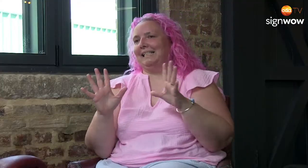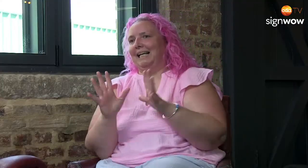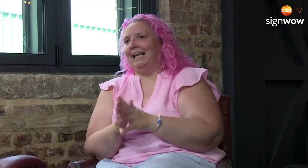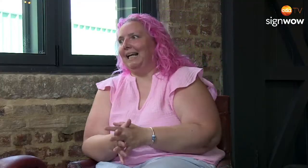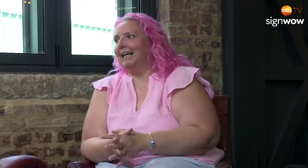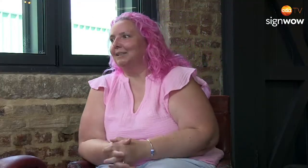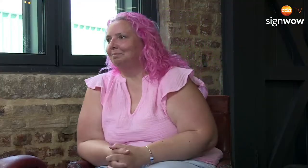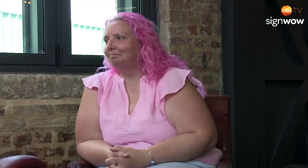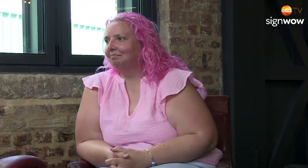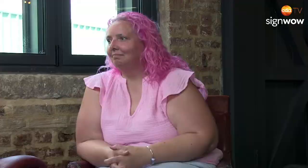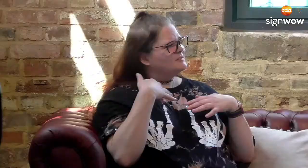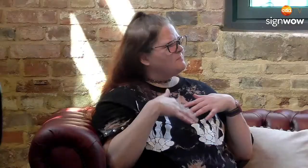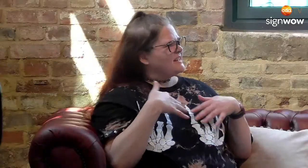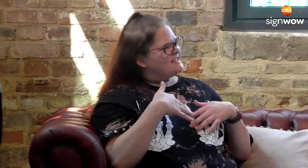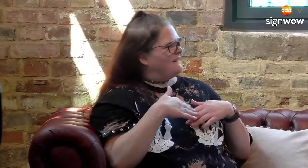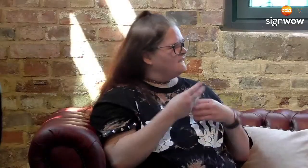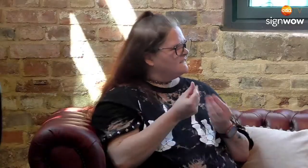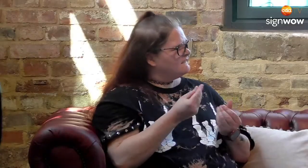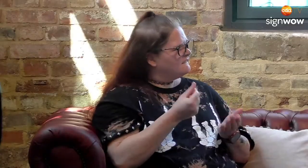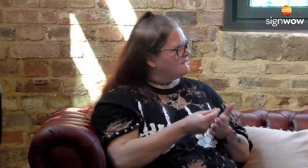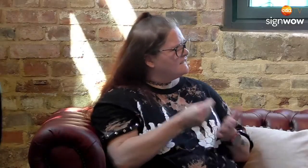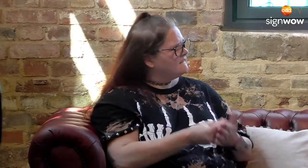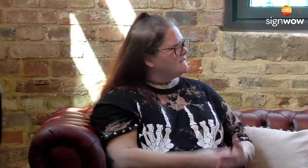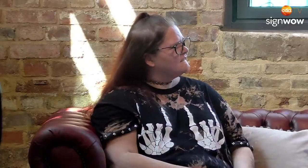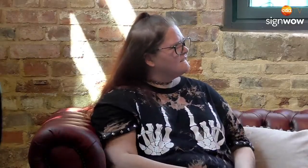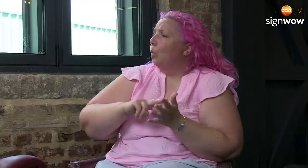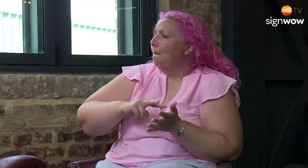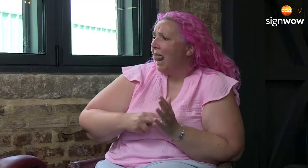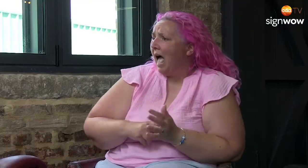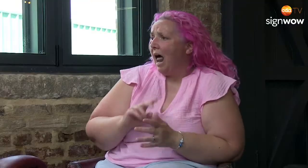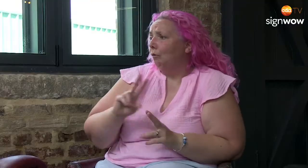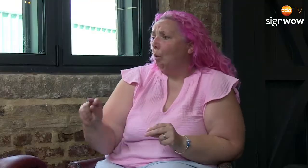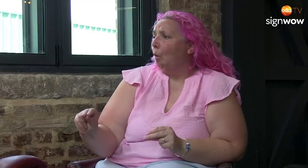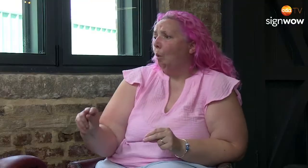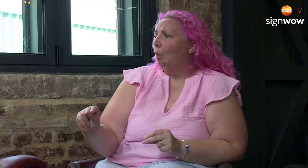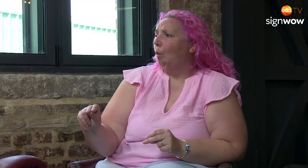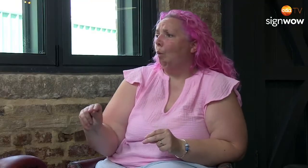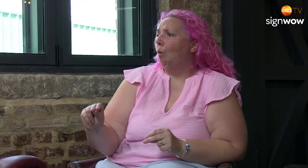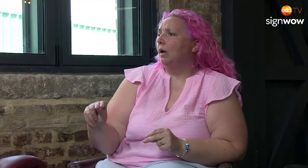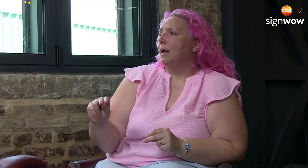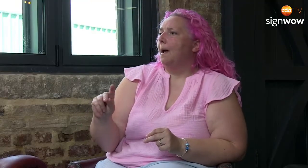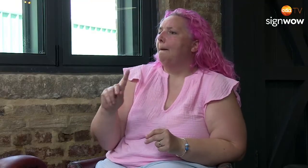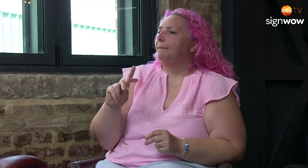but it's an amazing place. Is it expensive, could I ask? Not if you plan, no.